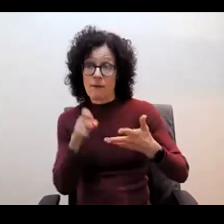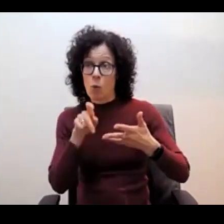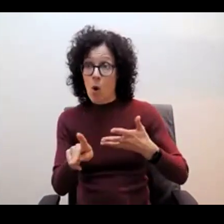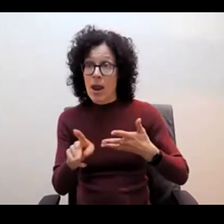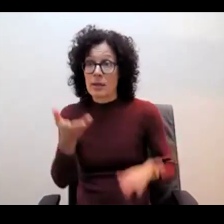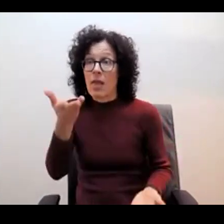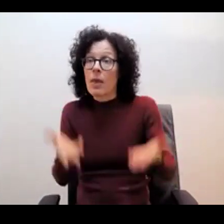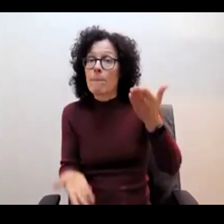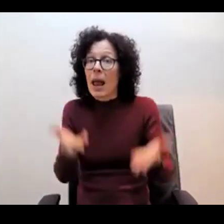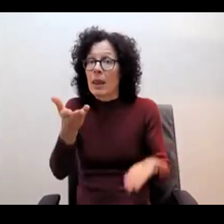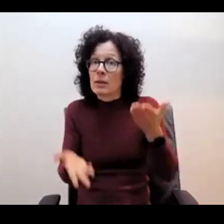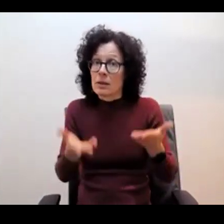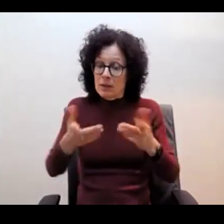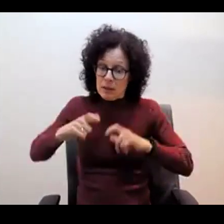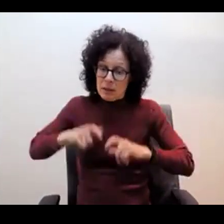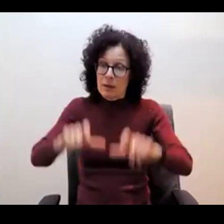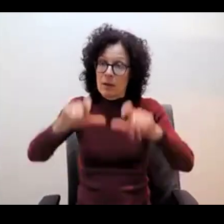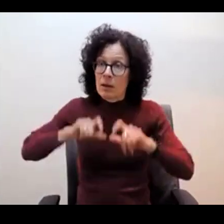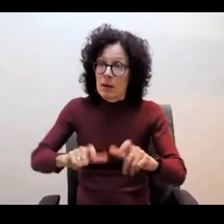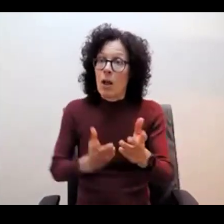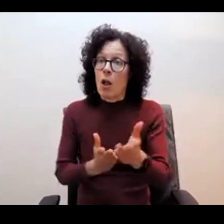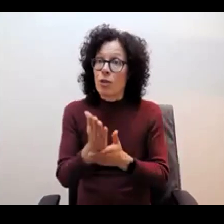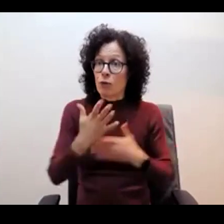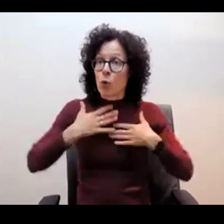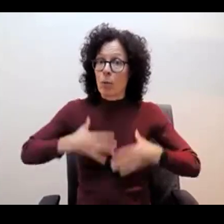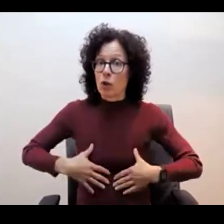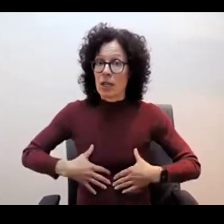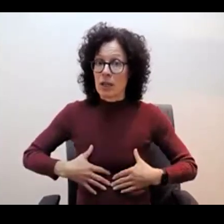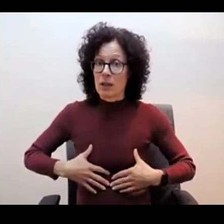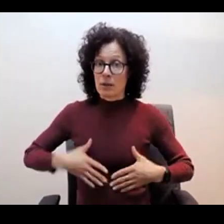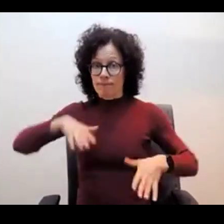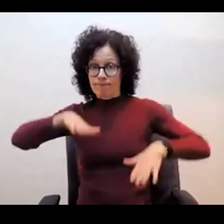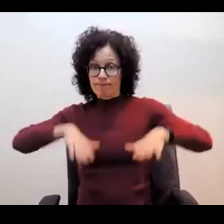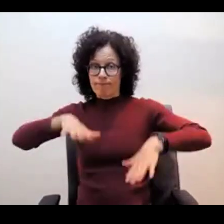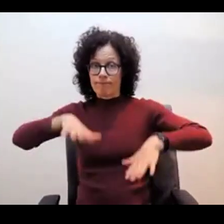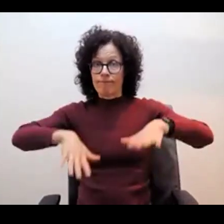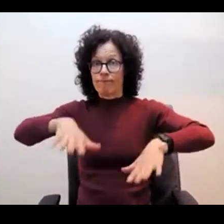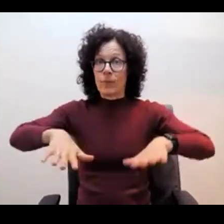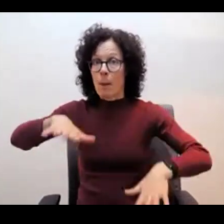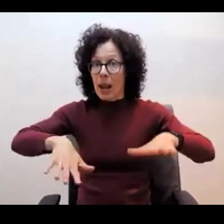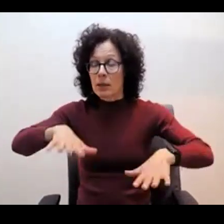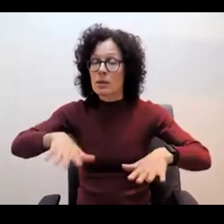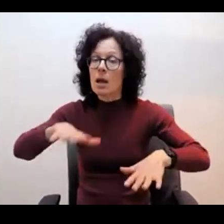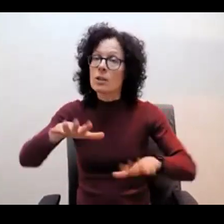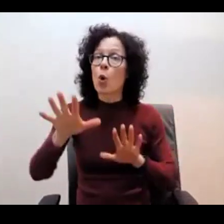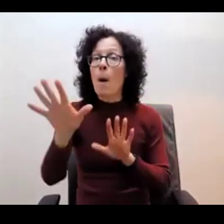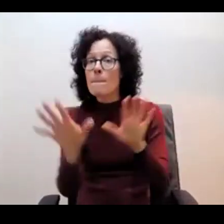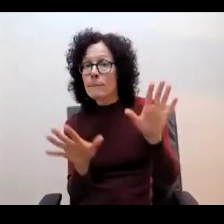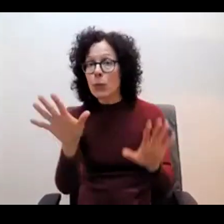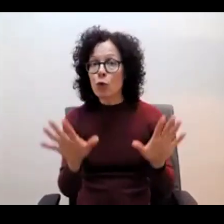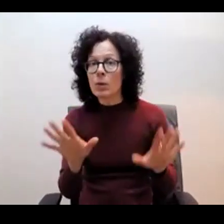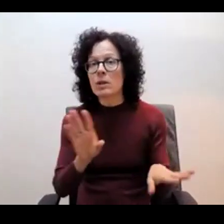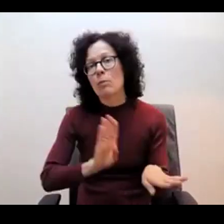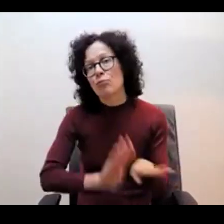is maintained in the body. And in a way, this movement practice is so gentle because